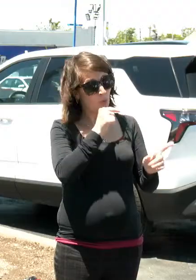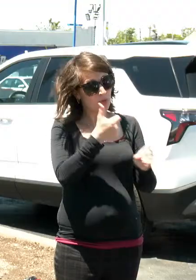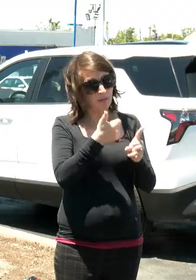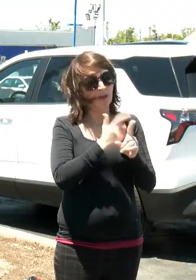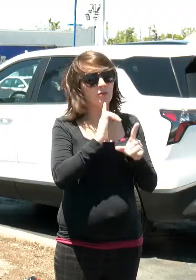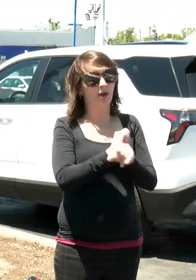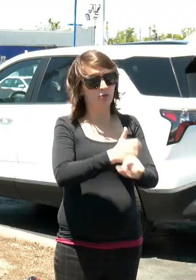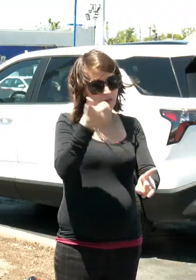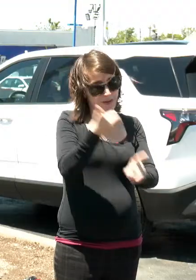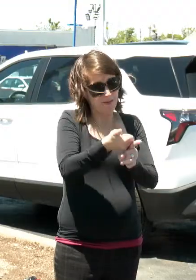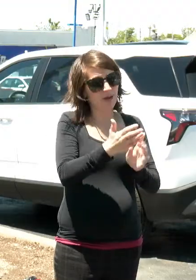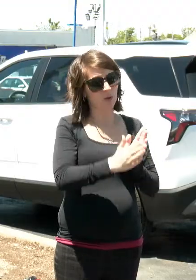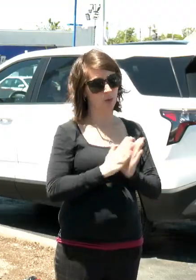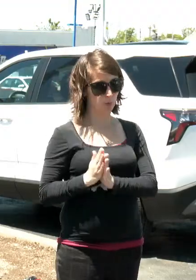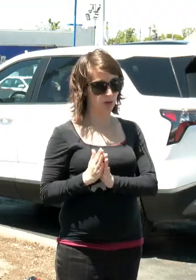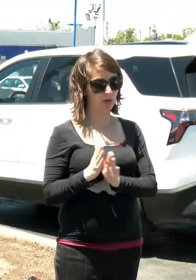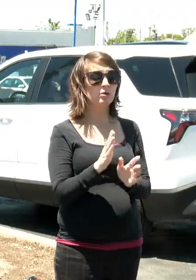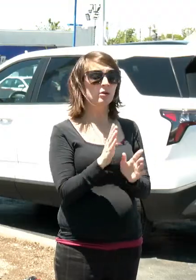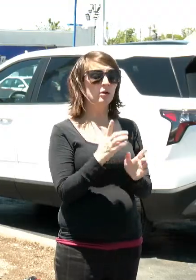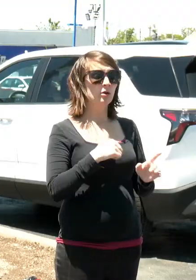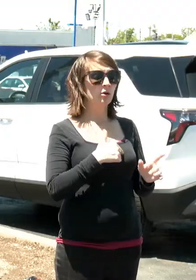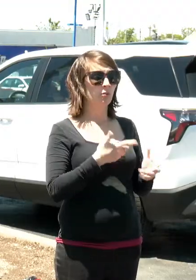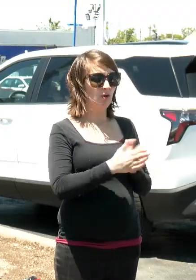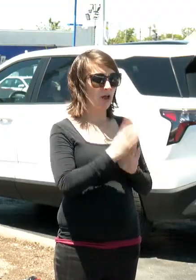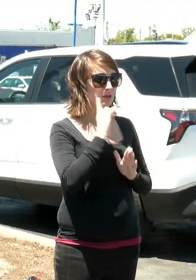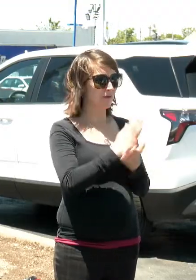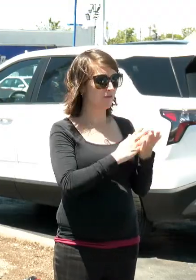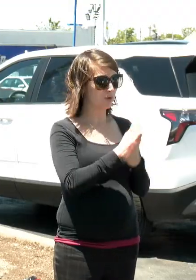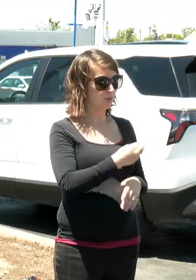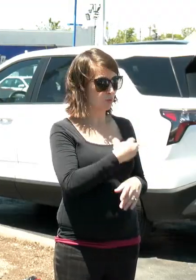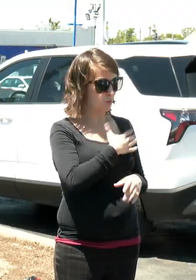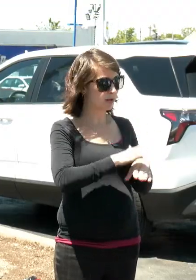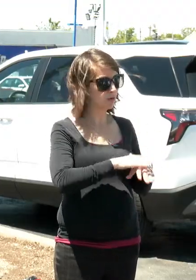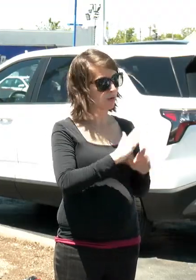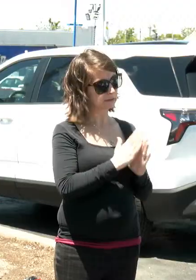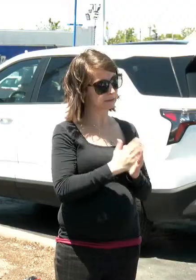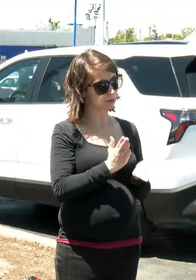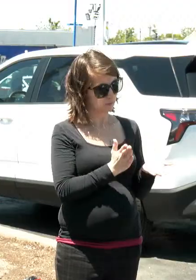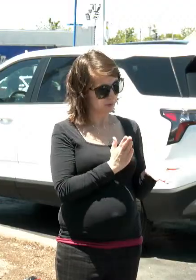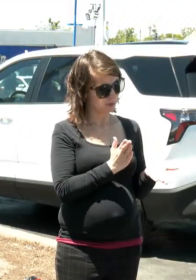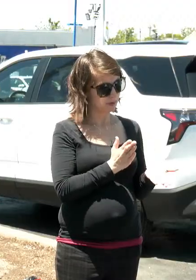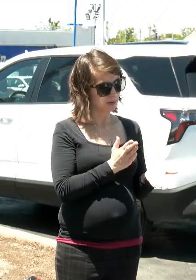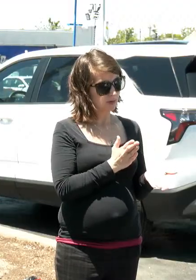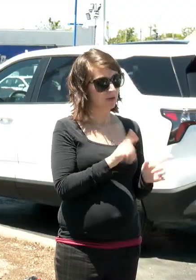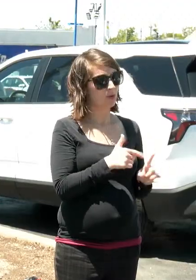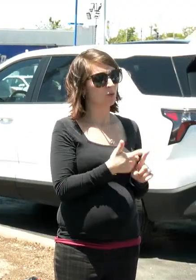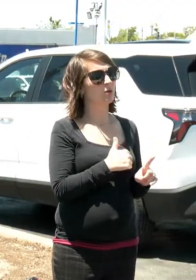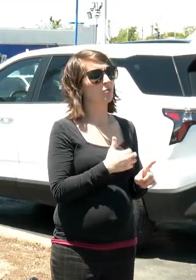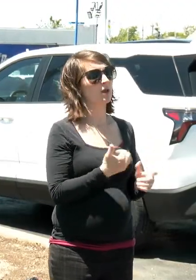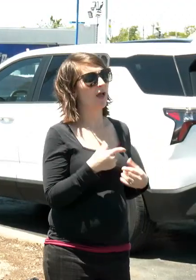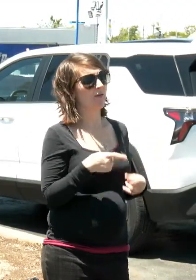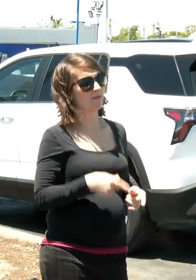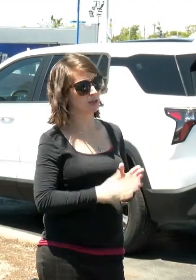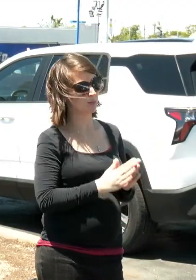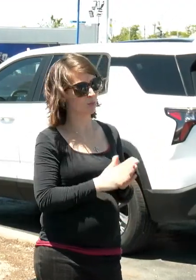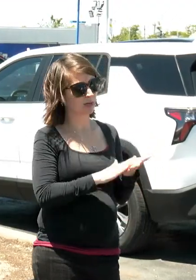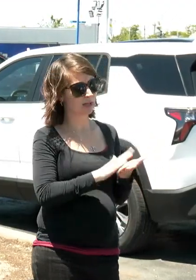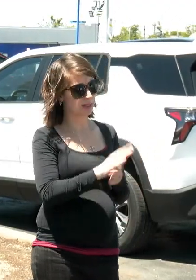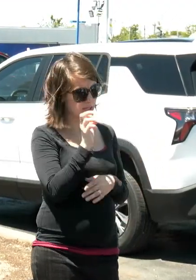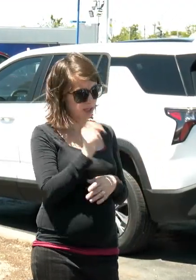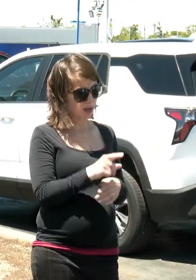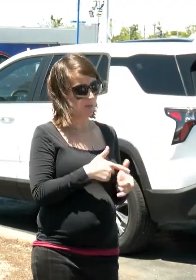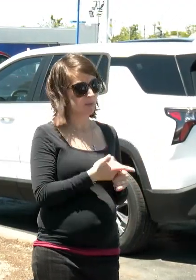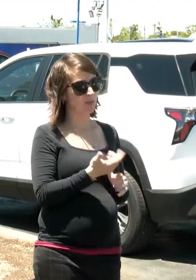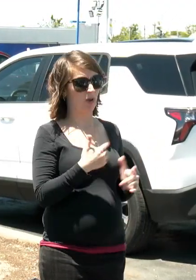community. And so while we're asking for some grace on city services as we get this community cleaned up and we